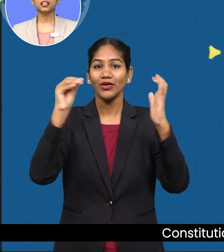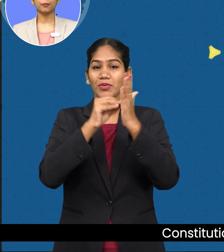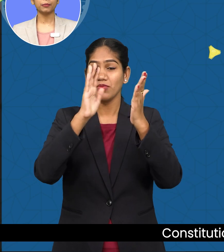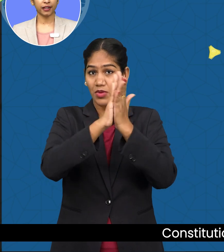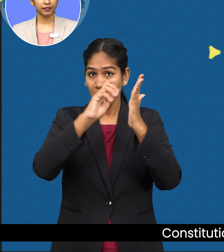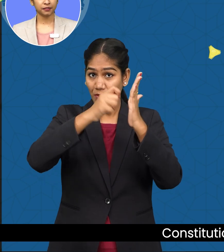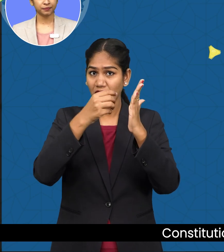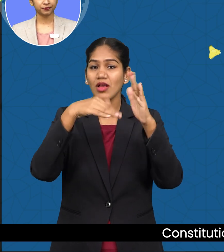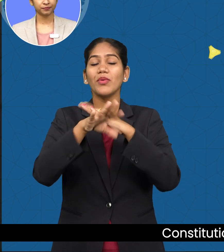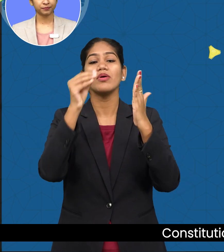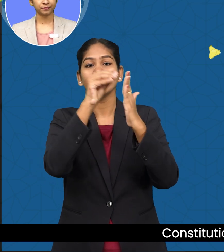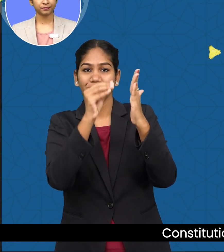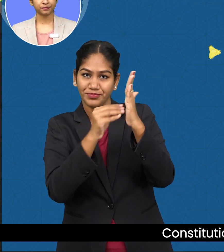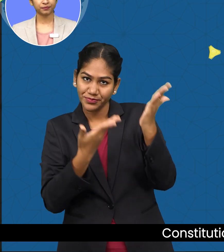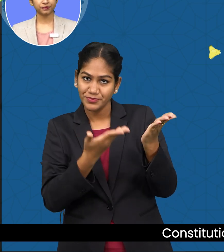Constitutional amendment.